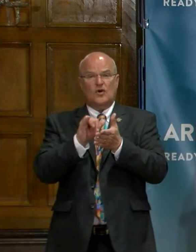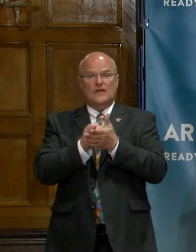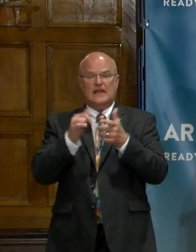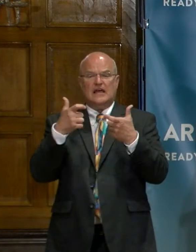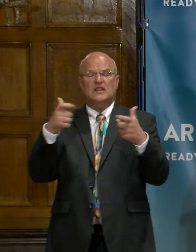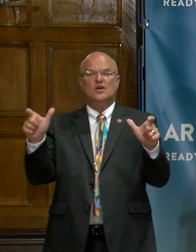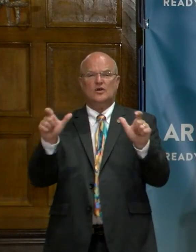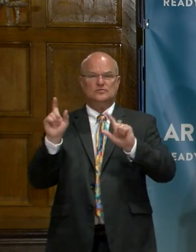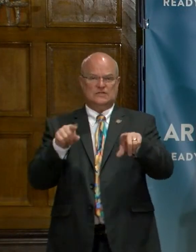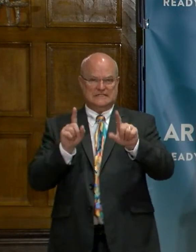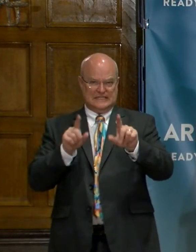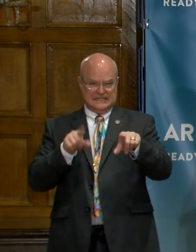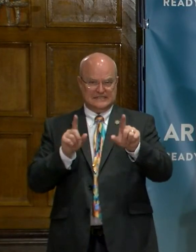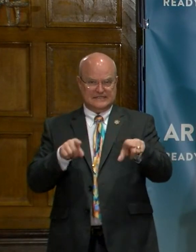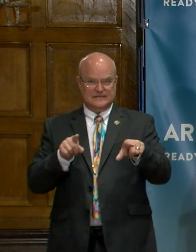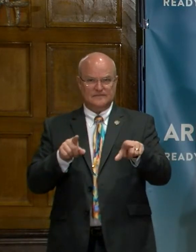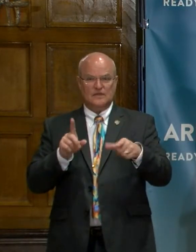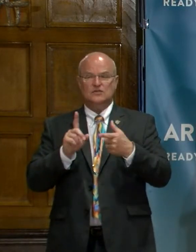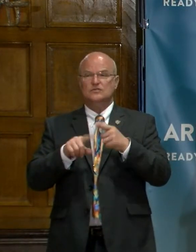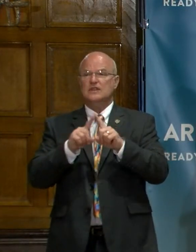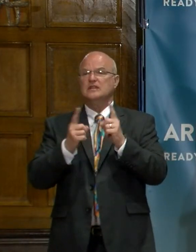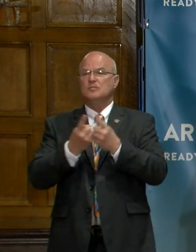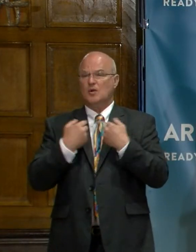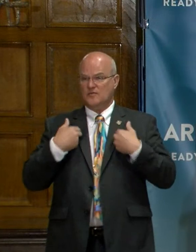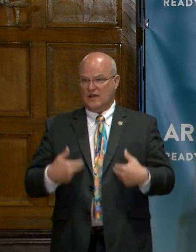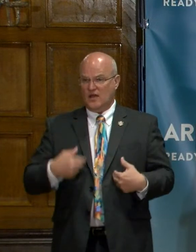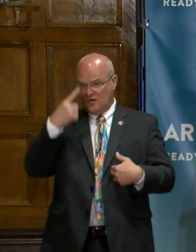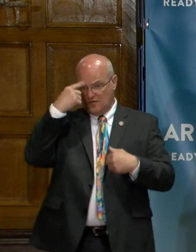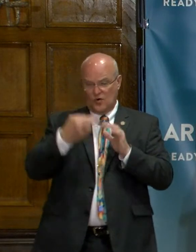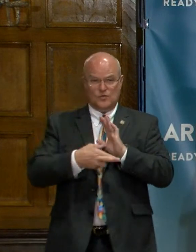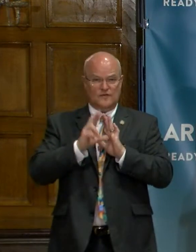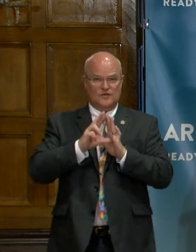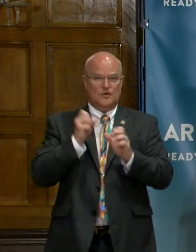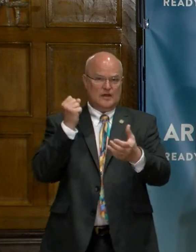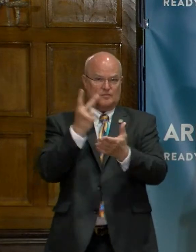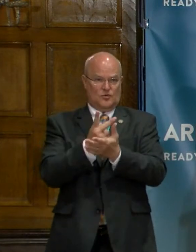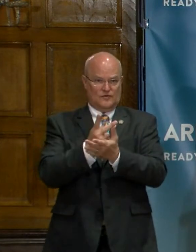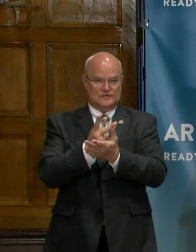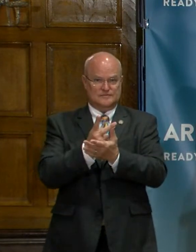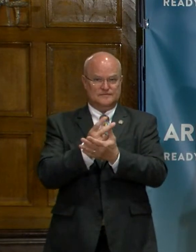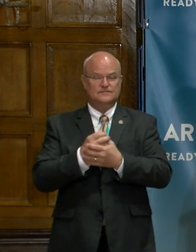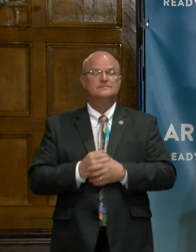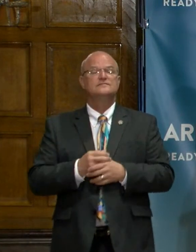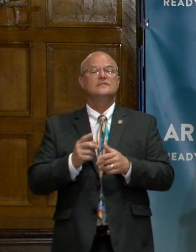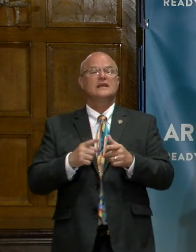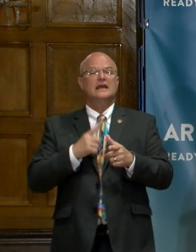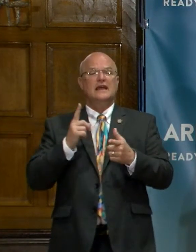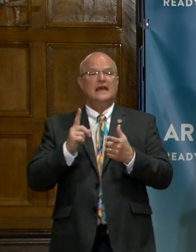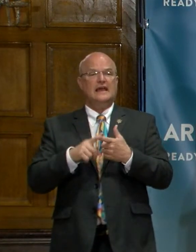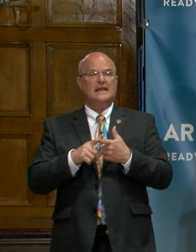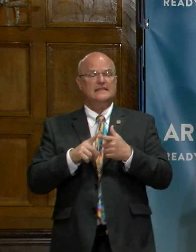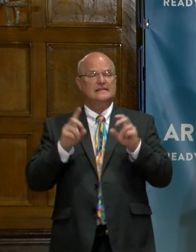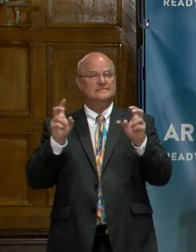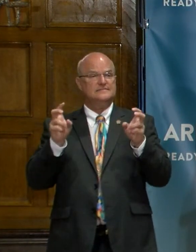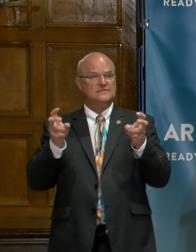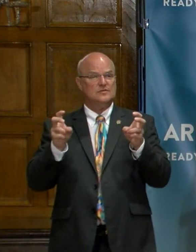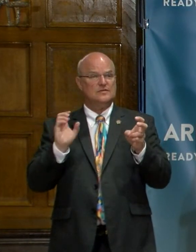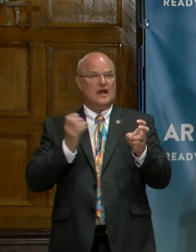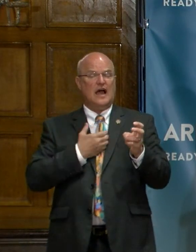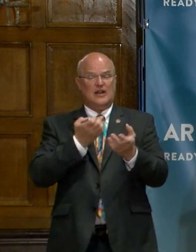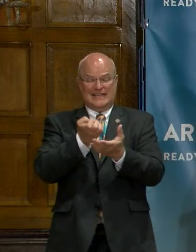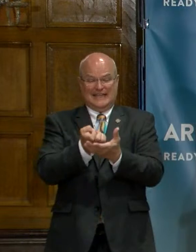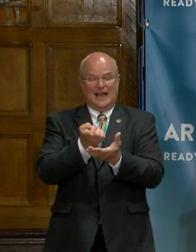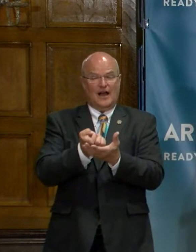that larger attendance to the Department of Health for review and approval. And then finally, in terms of